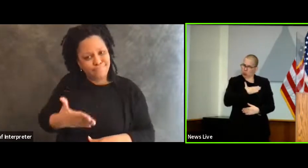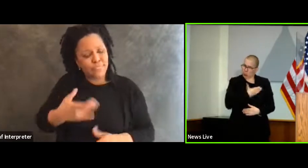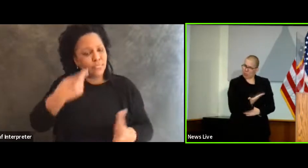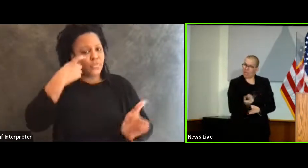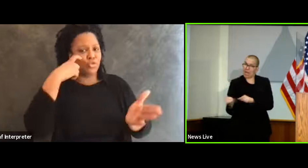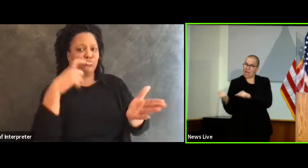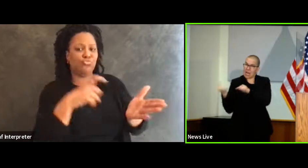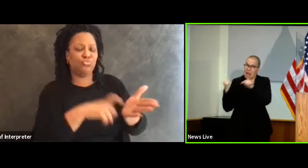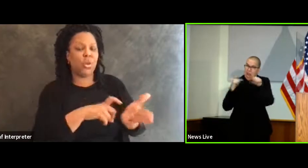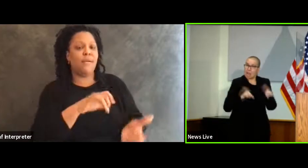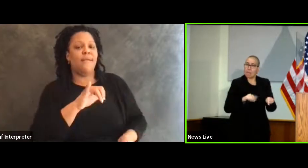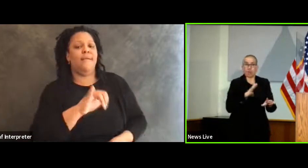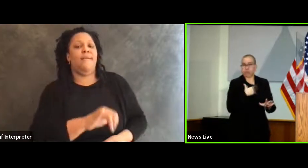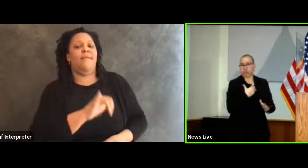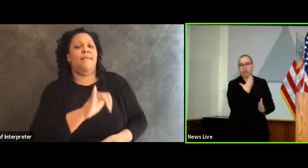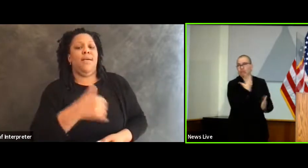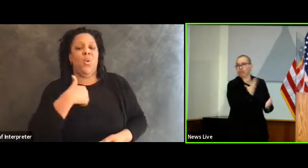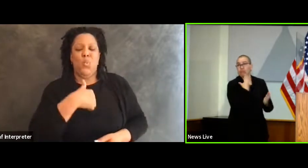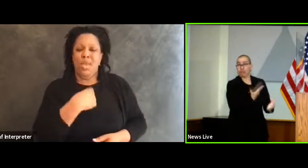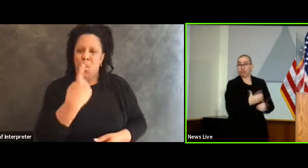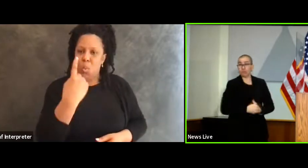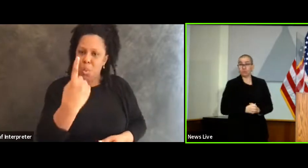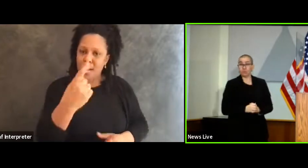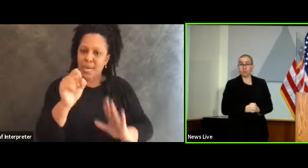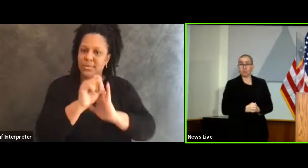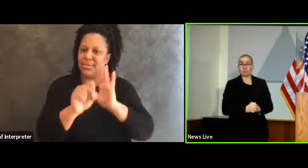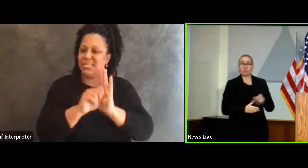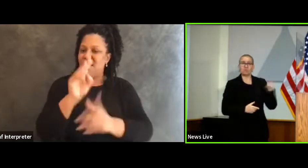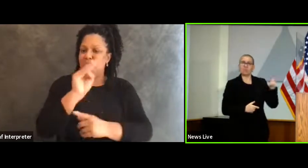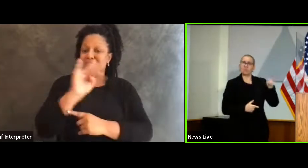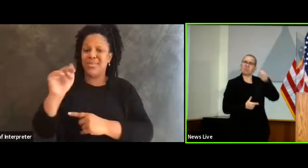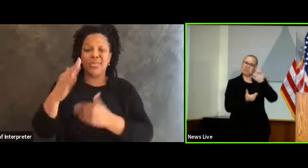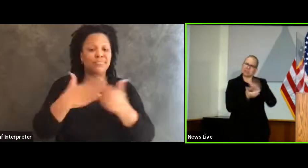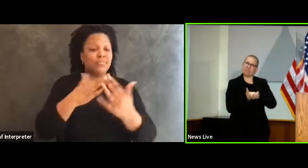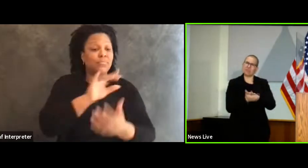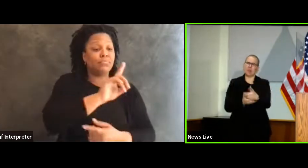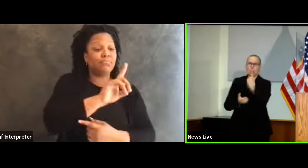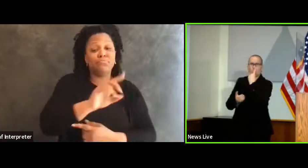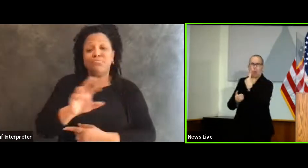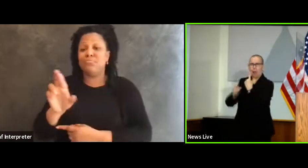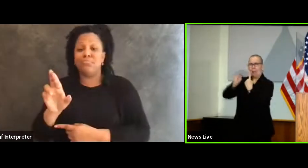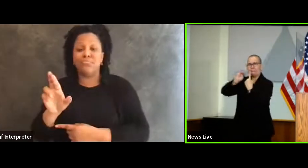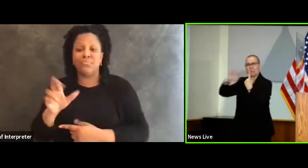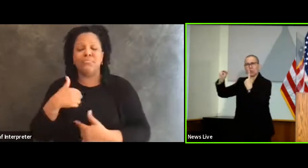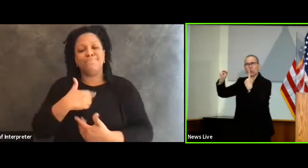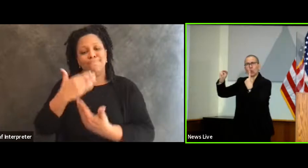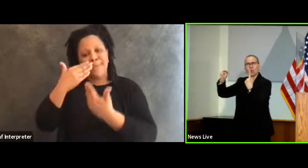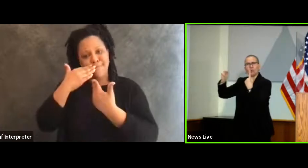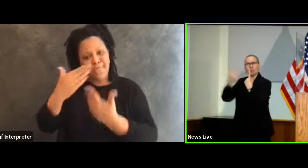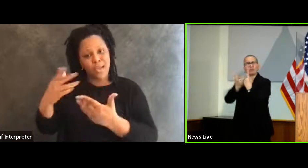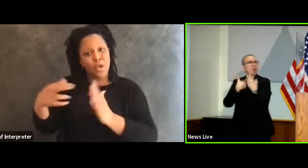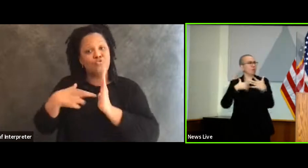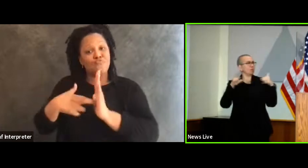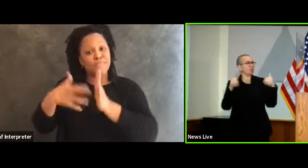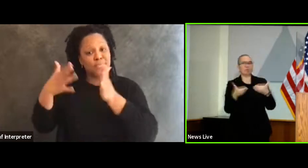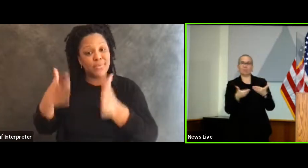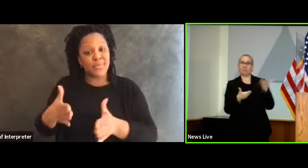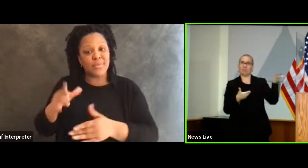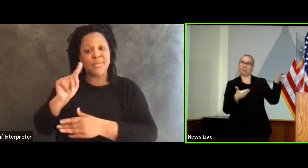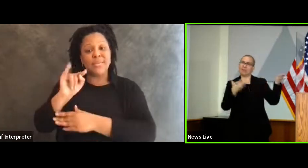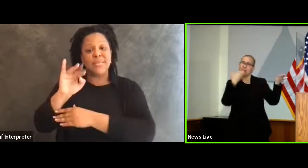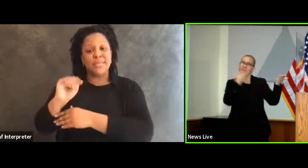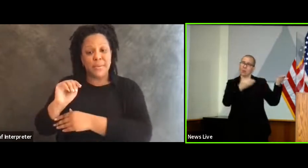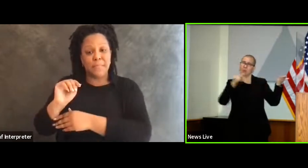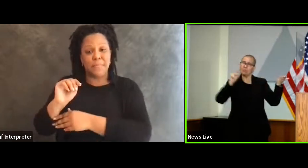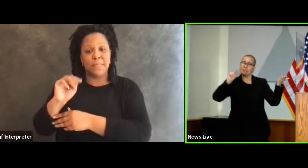Minnesota and working together, I'd like to offer my thanks to Representative Tim Miller, who has taken the opportunity to join us here today. We